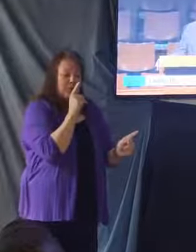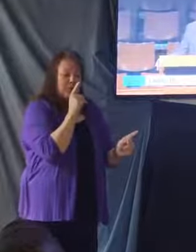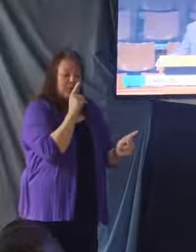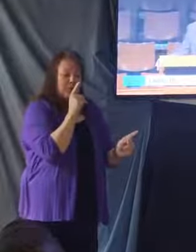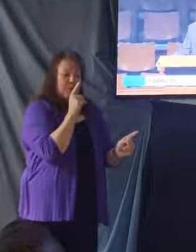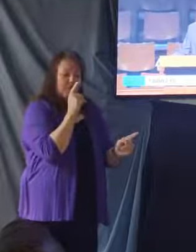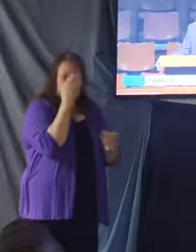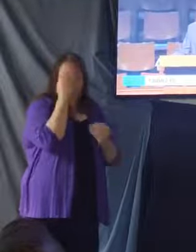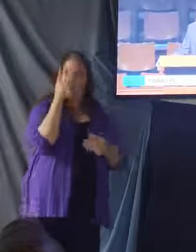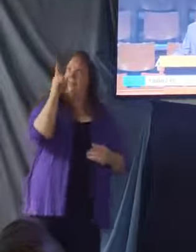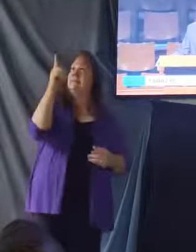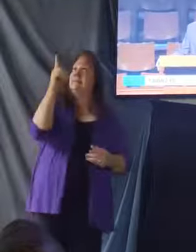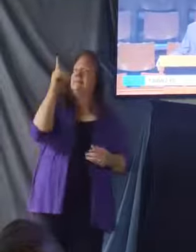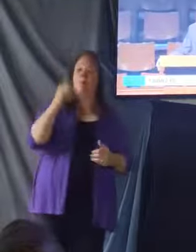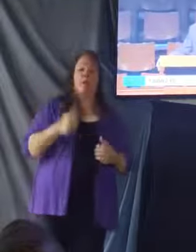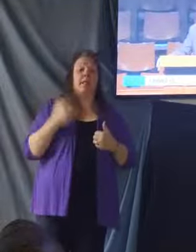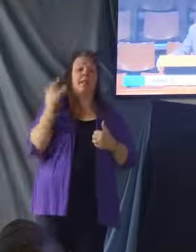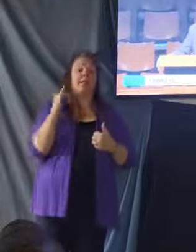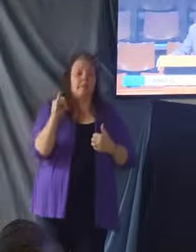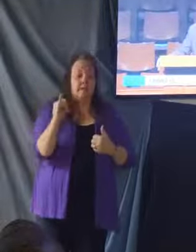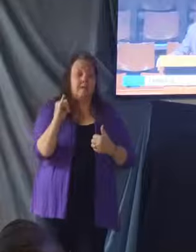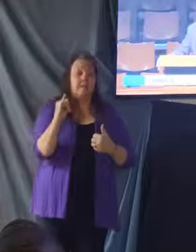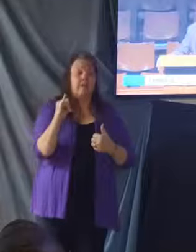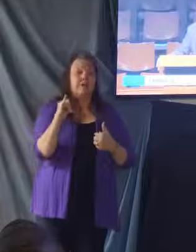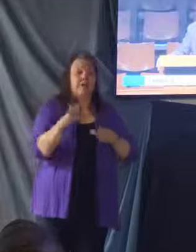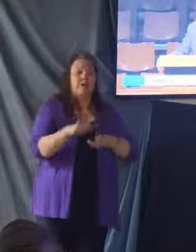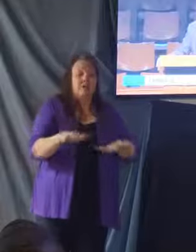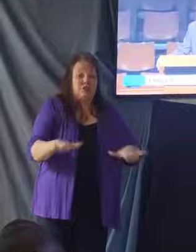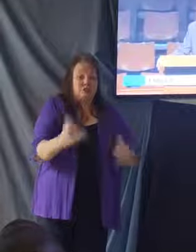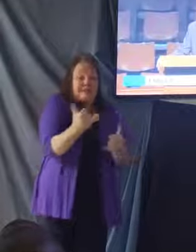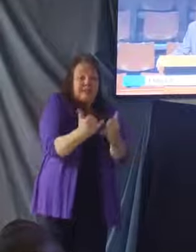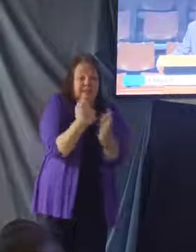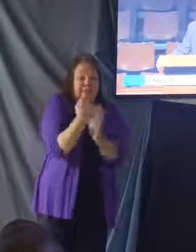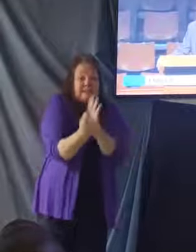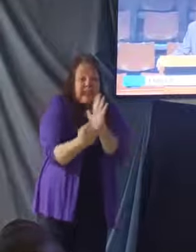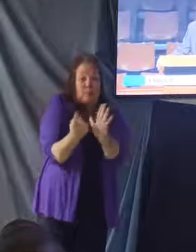does the will of God lives forever. Children, it's the last hour.